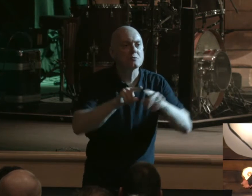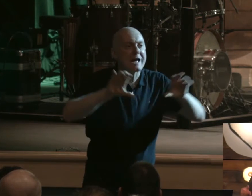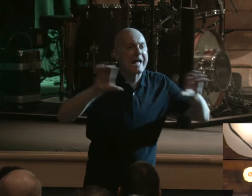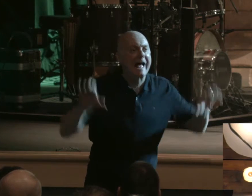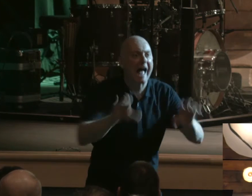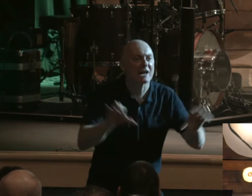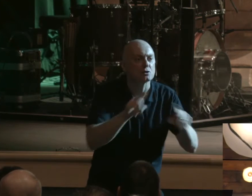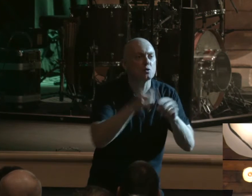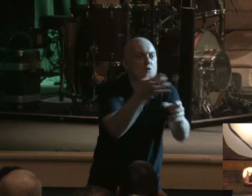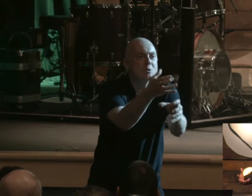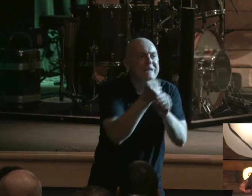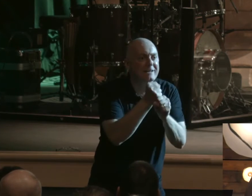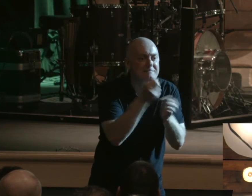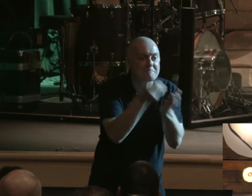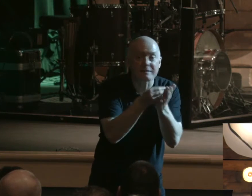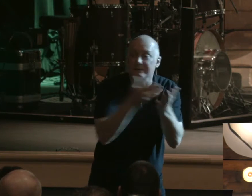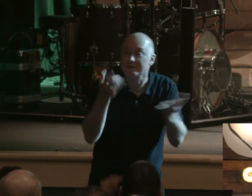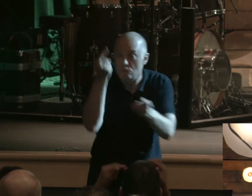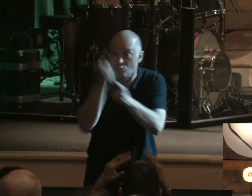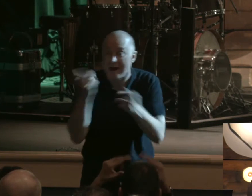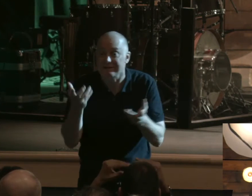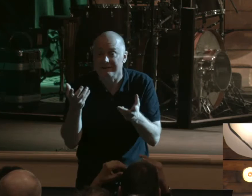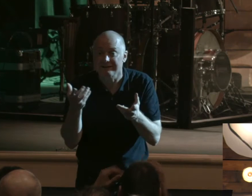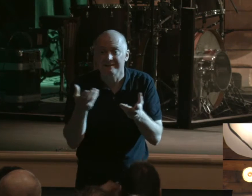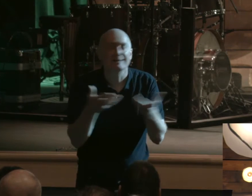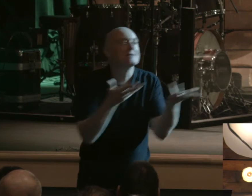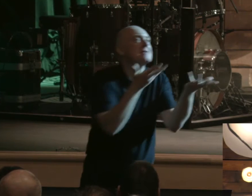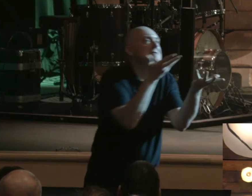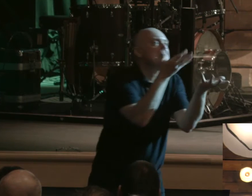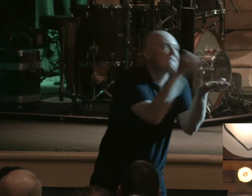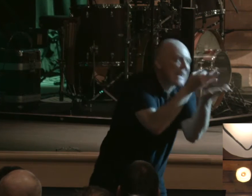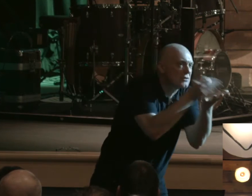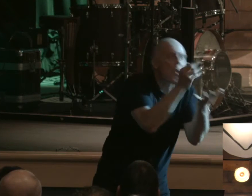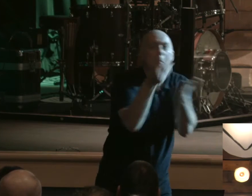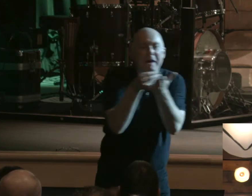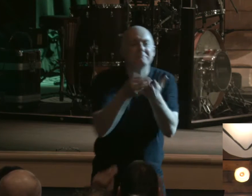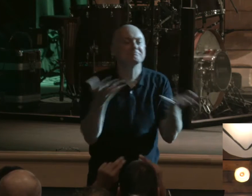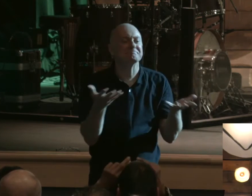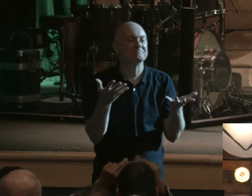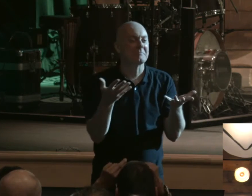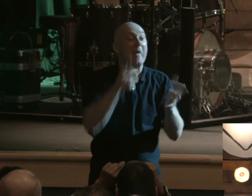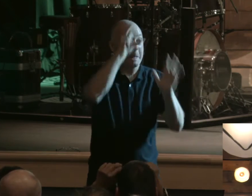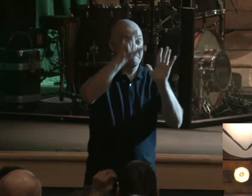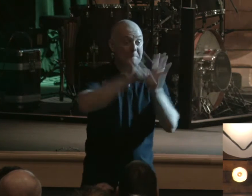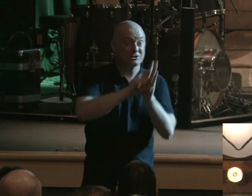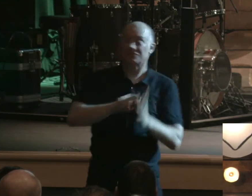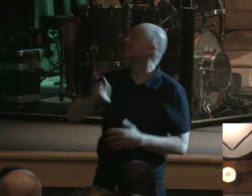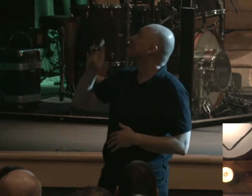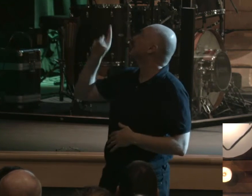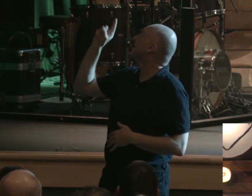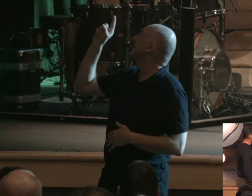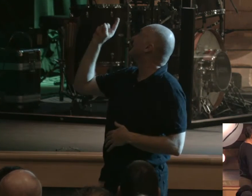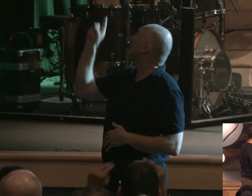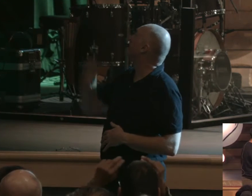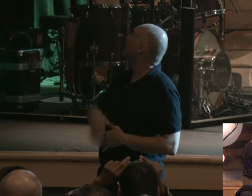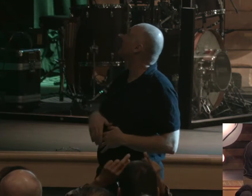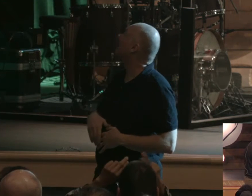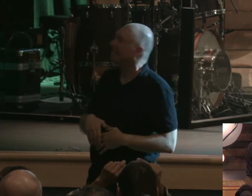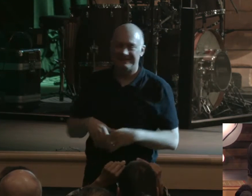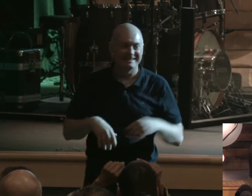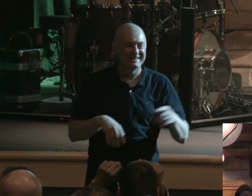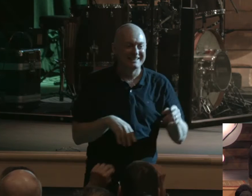towards aspects of finances, of money. Here's a picture of a guy who was motivated by